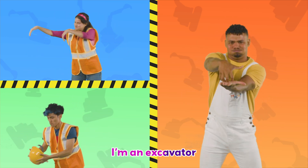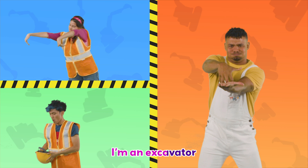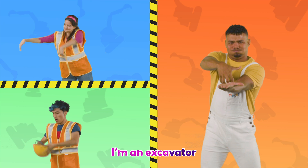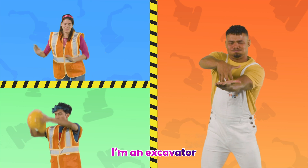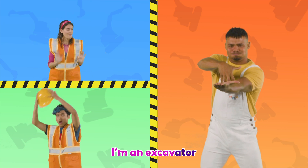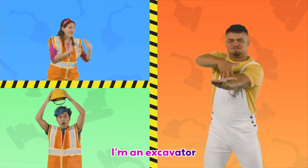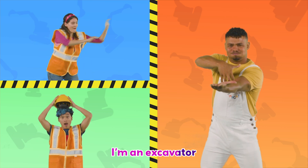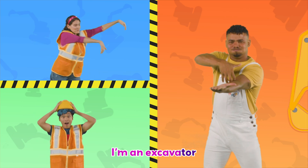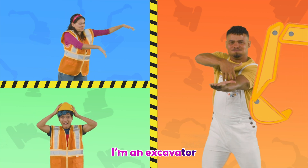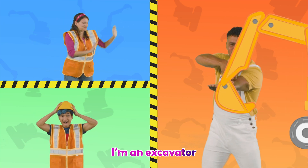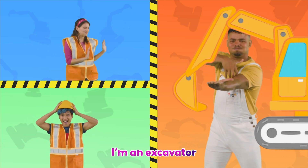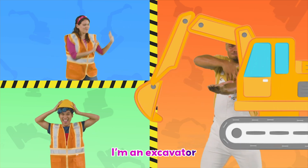excavator.